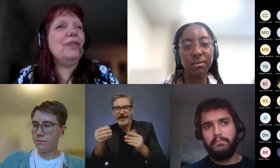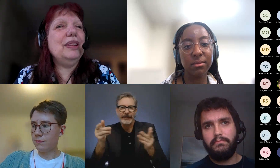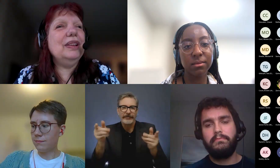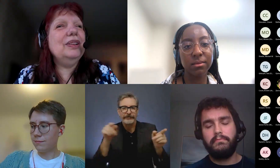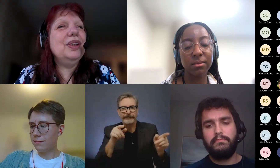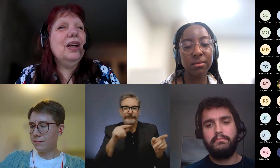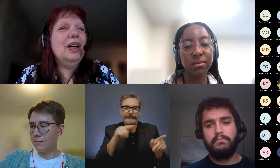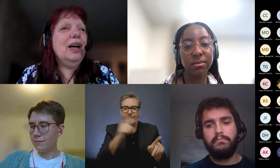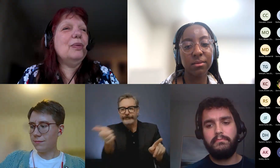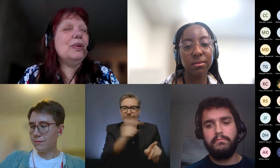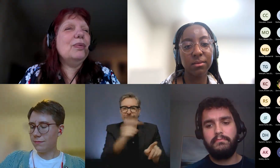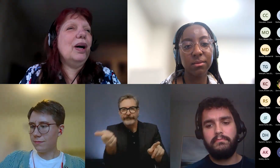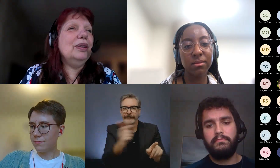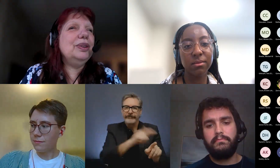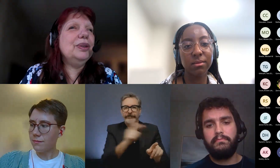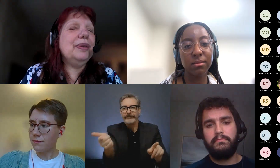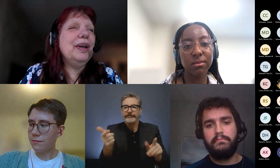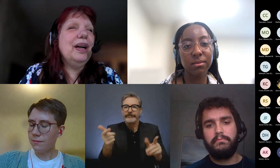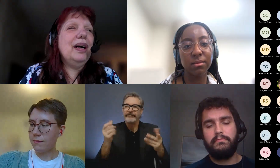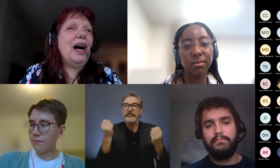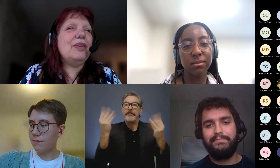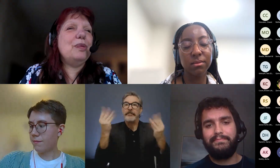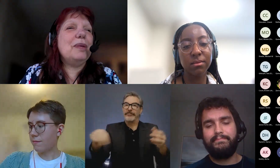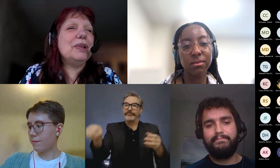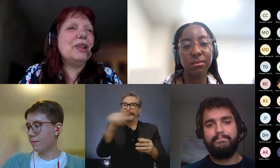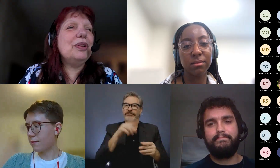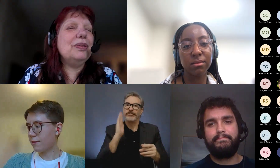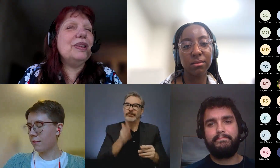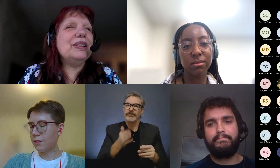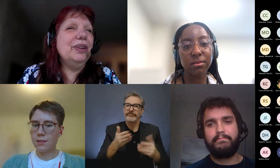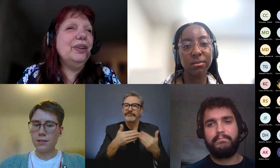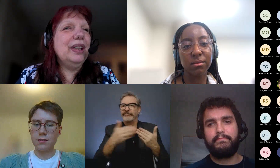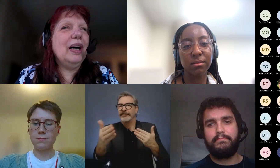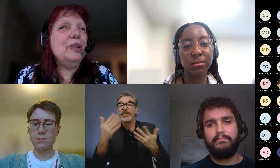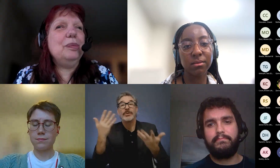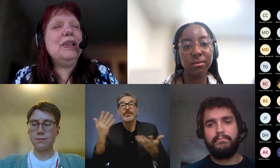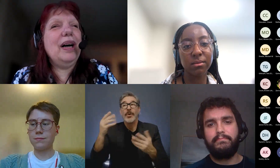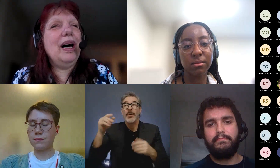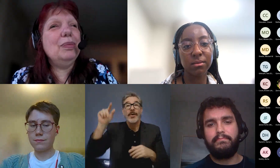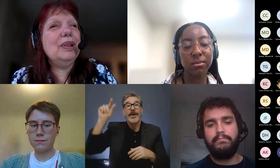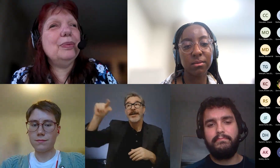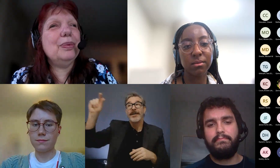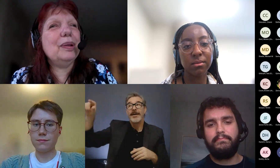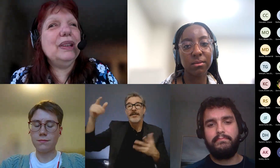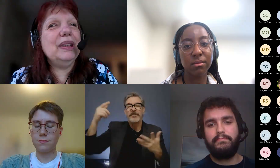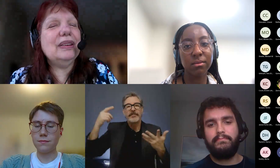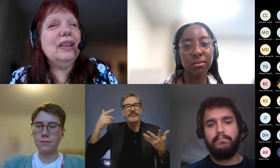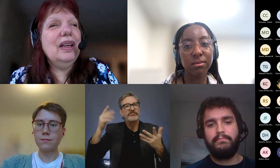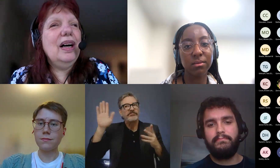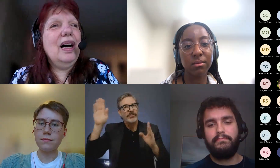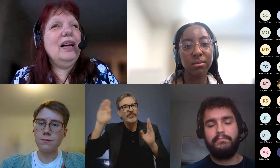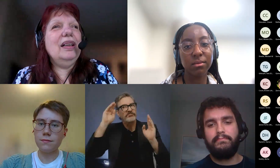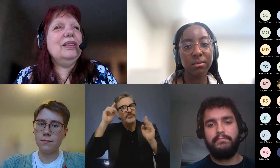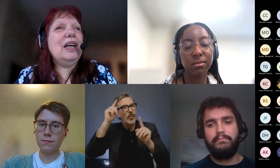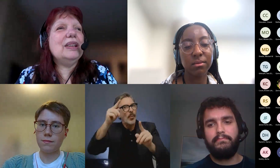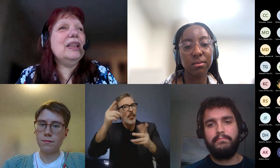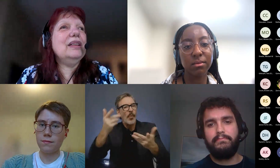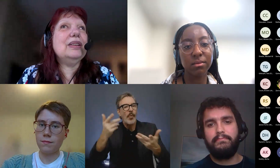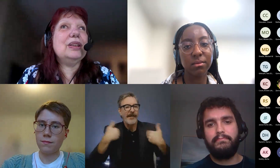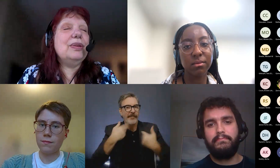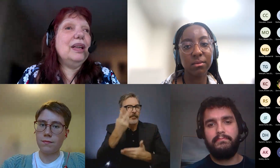so prevalent. We want to, as a public service, learn how to be a hybrid workplace.